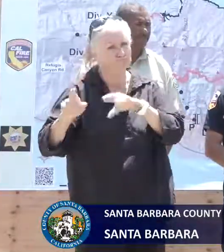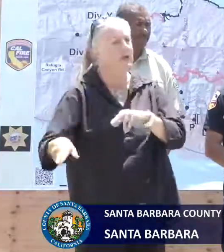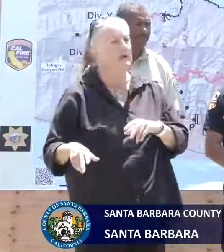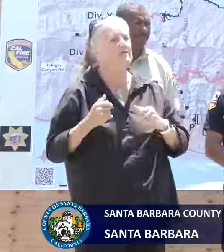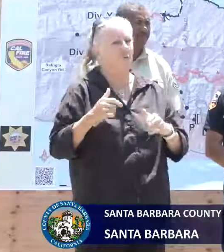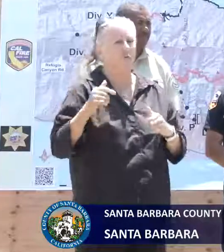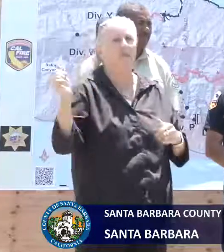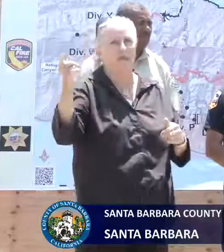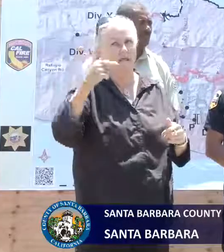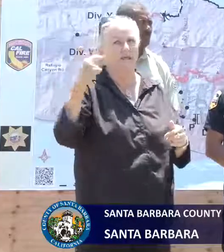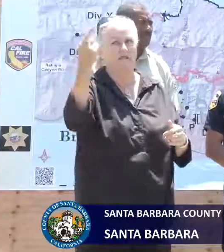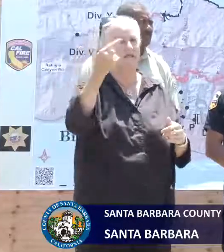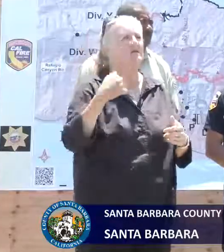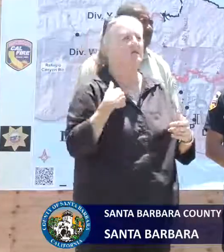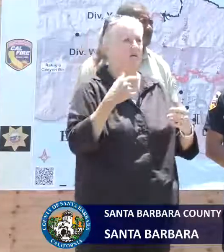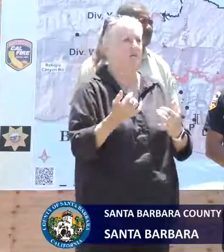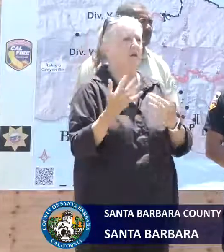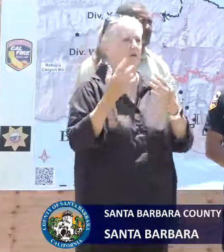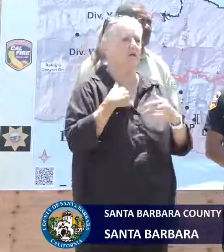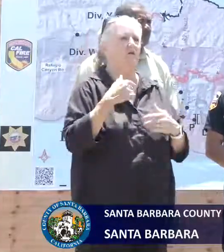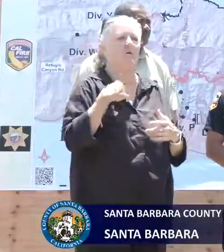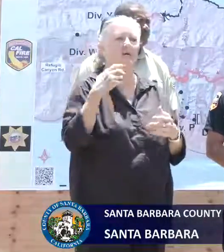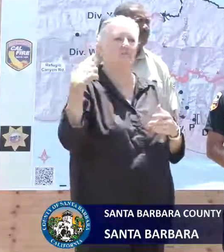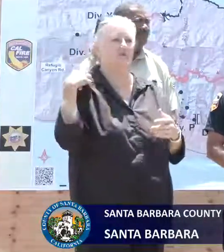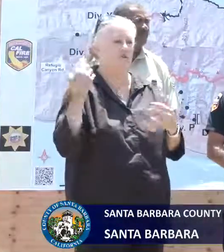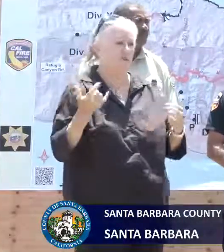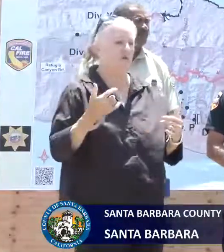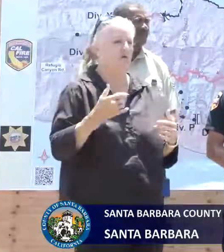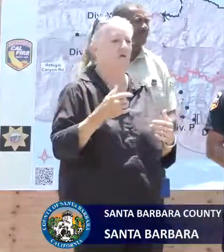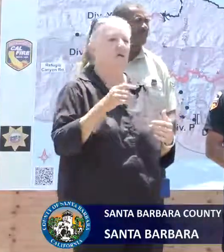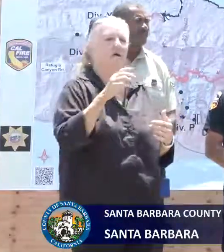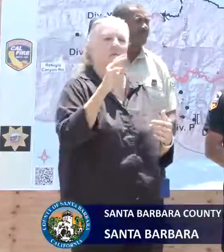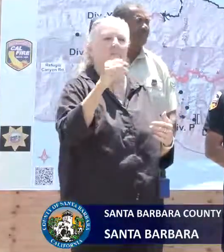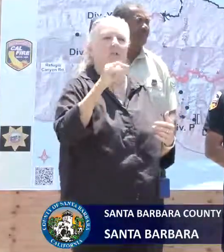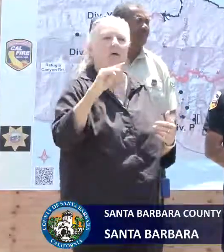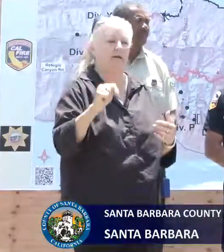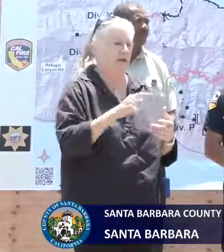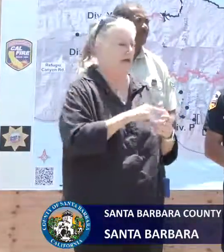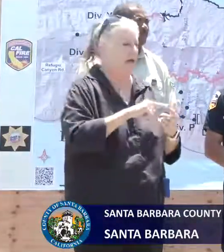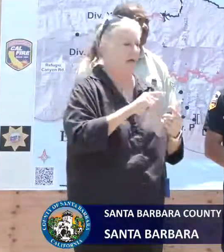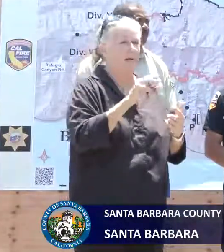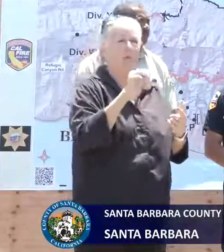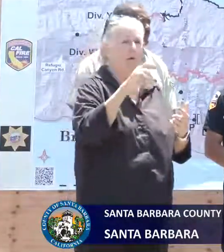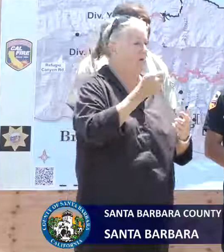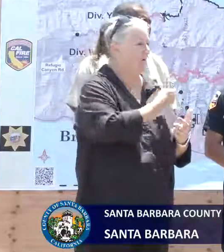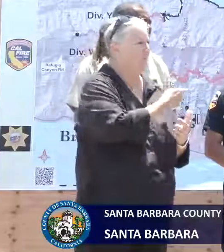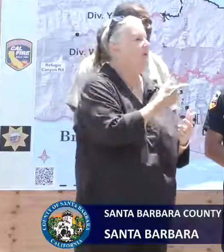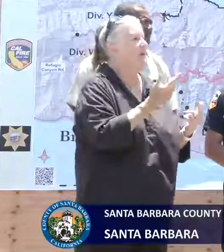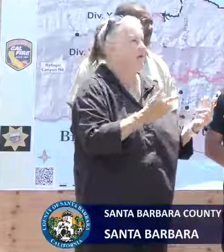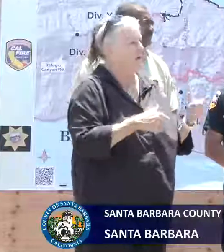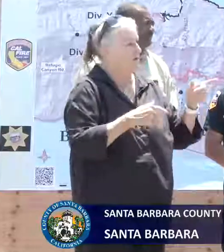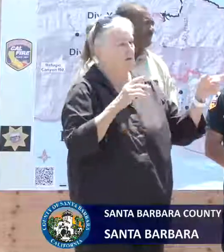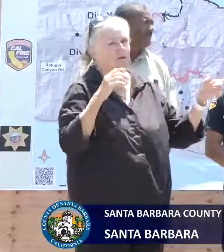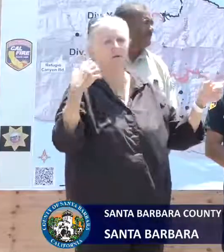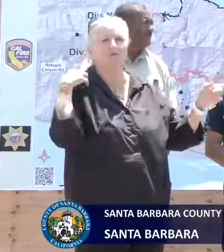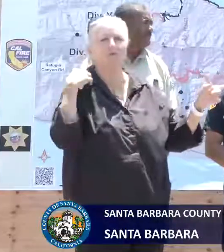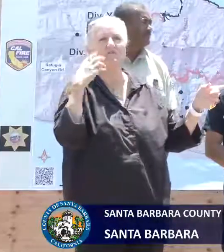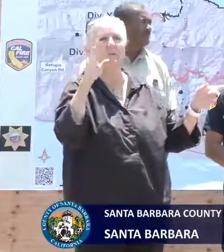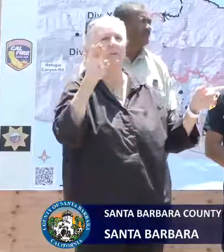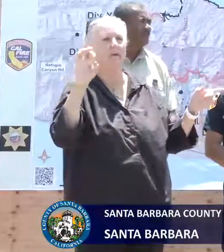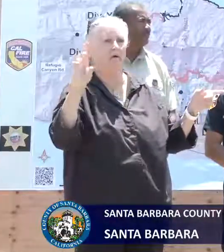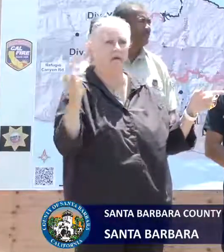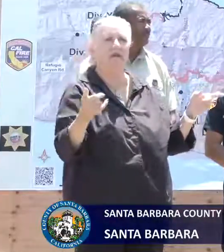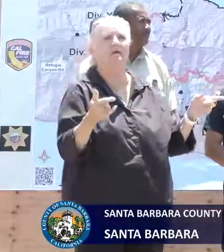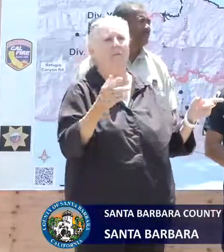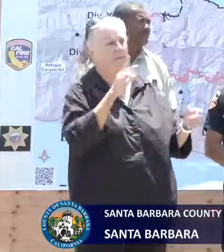fires. The fact that we have Chief Pimlott and Chief Moore here personally, Chief Baird over here